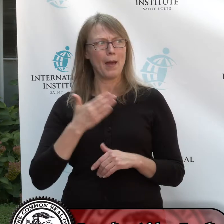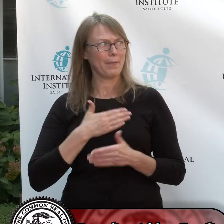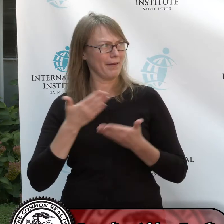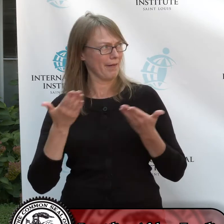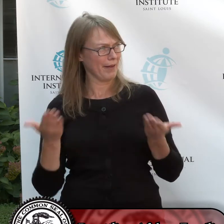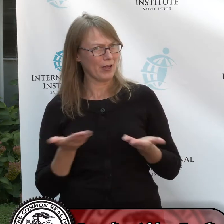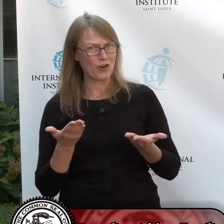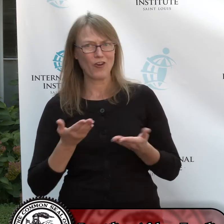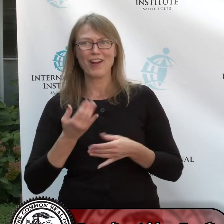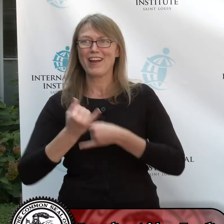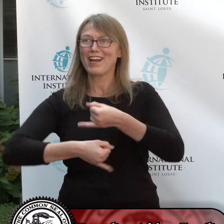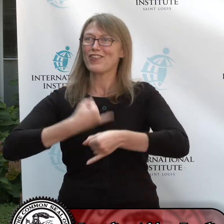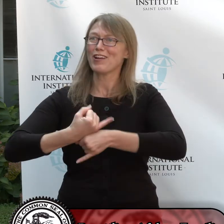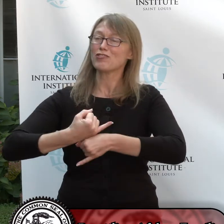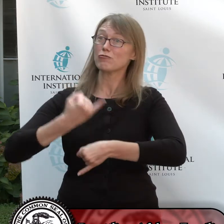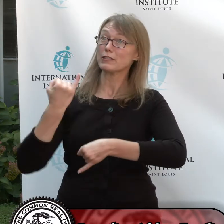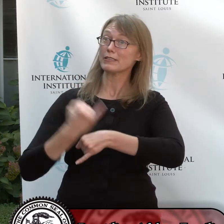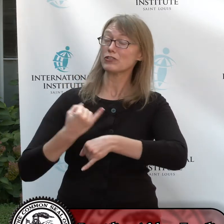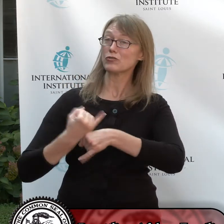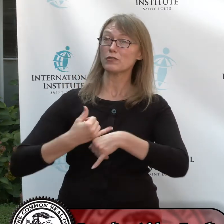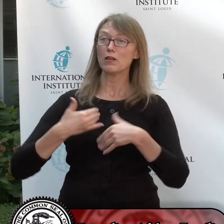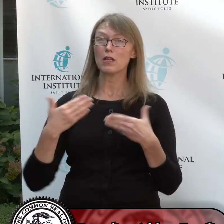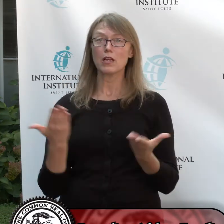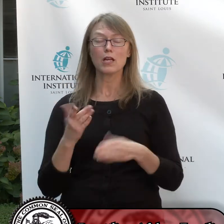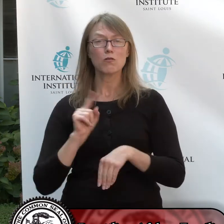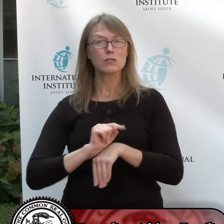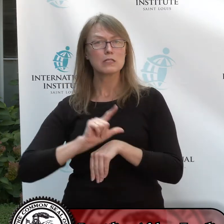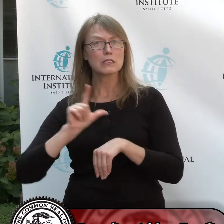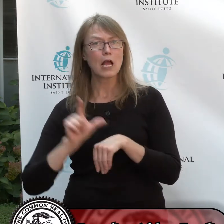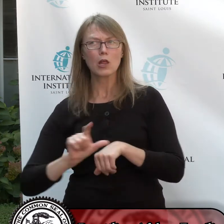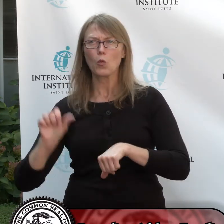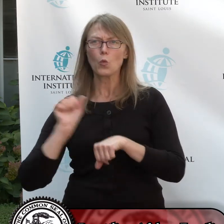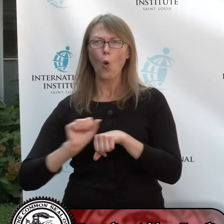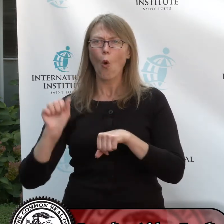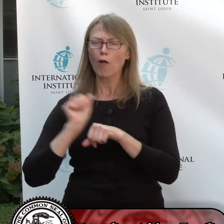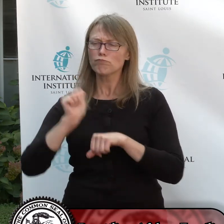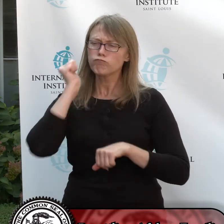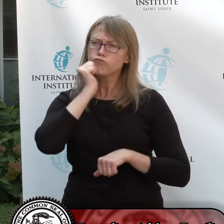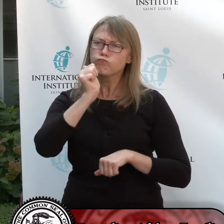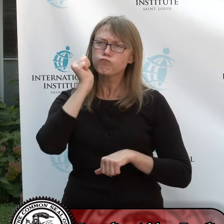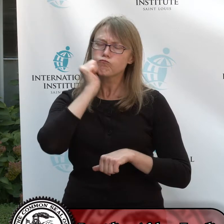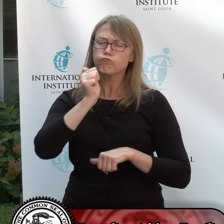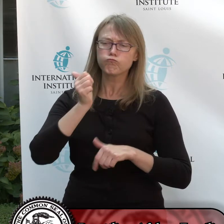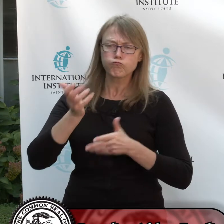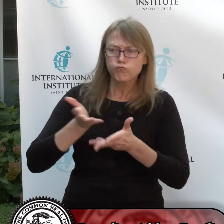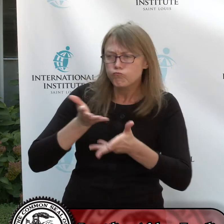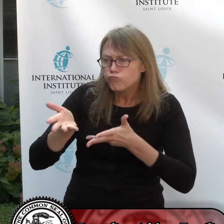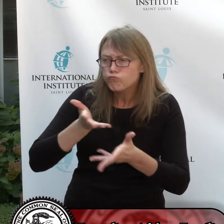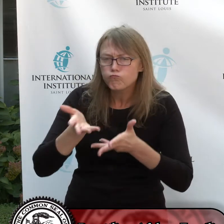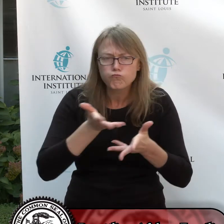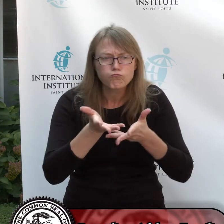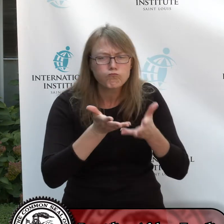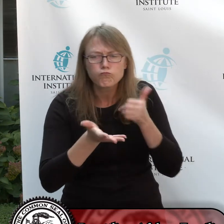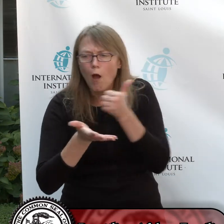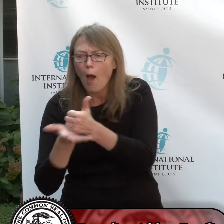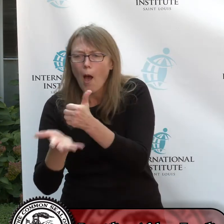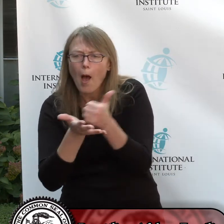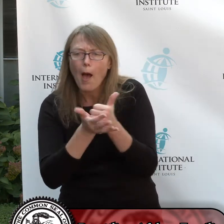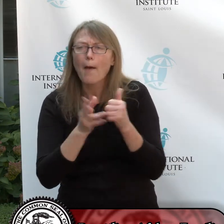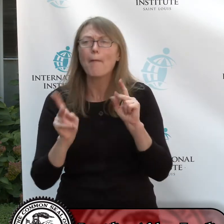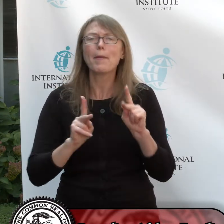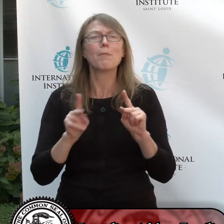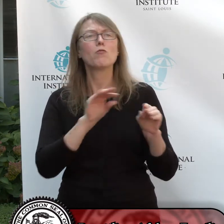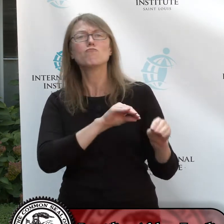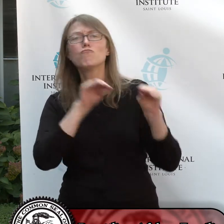Institute, right here in St. Louis, that works every single day to bring refugees and help settle